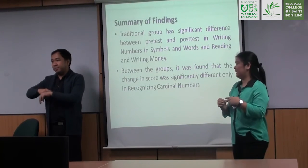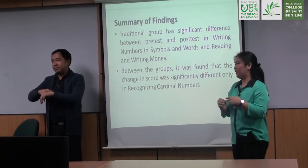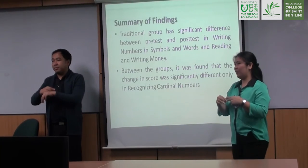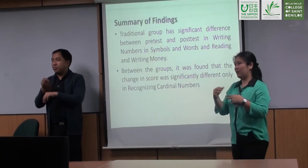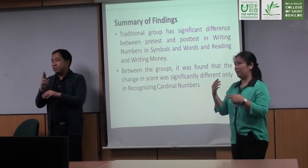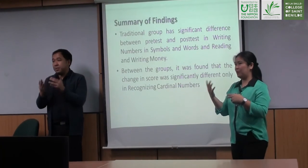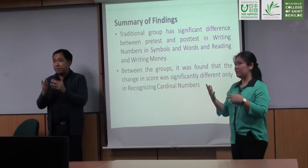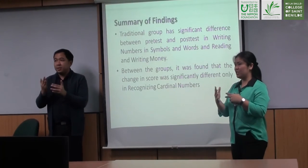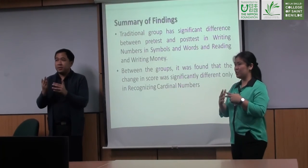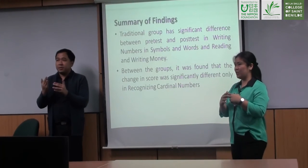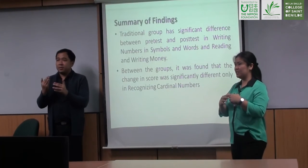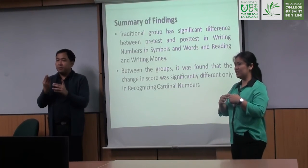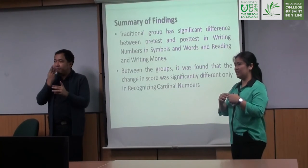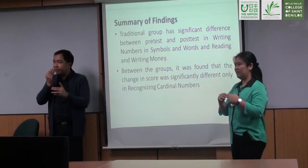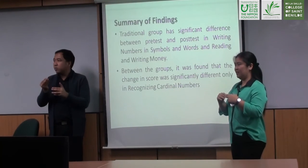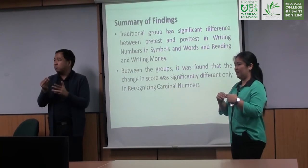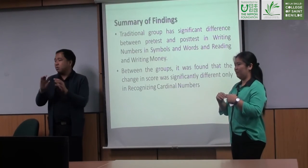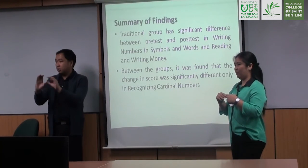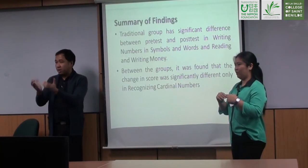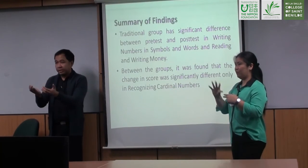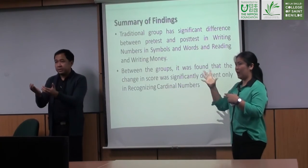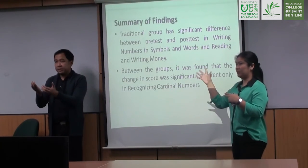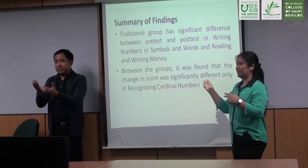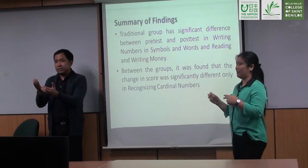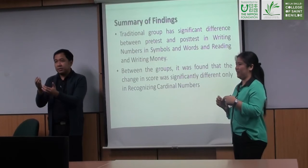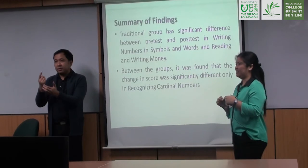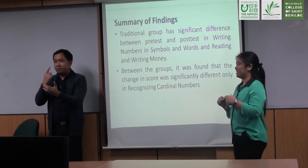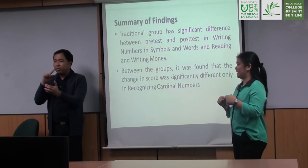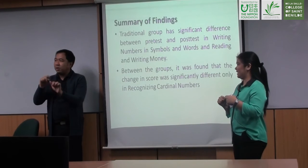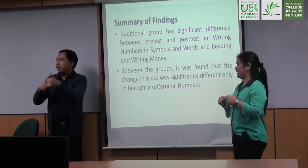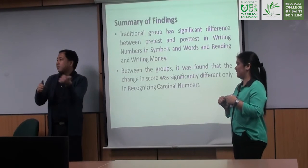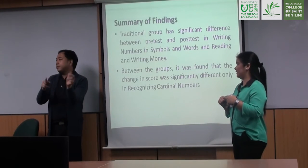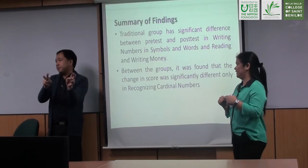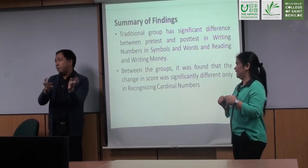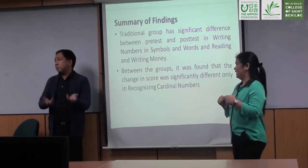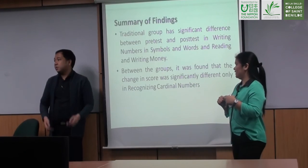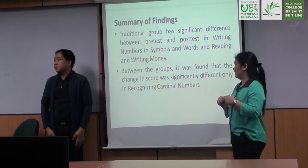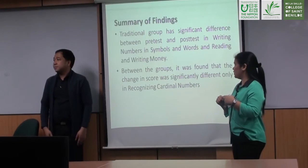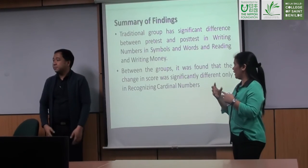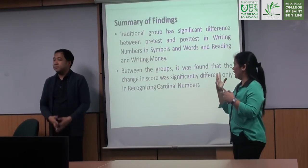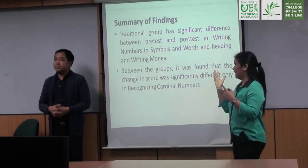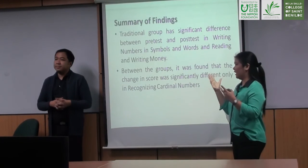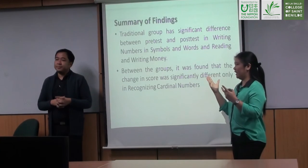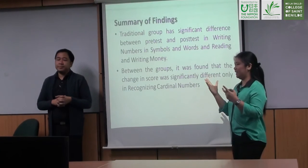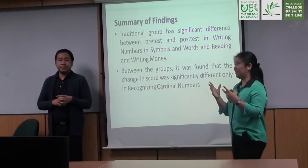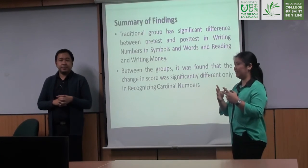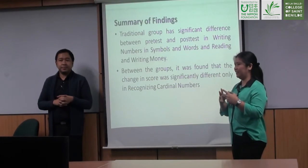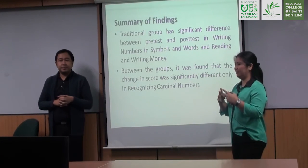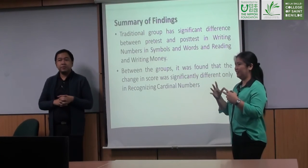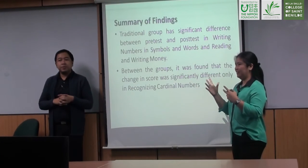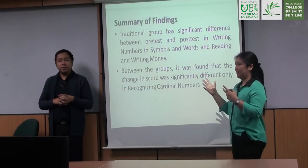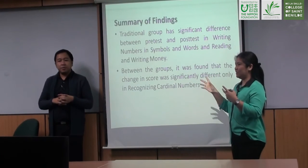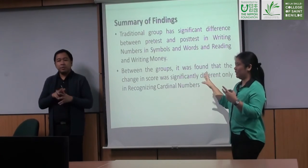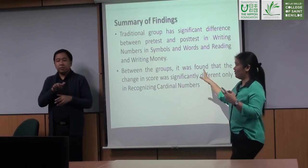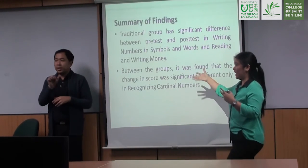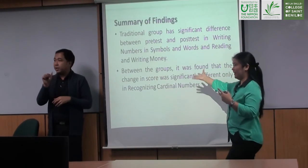true that there are few sessions for other topics. So that's why the